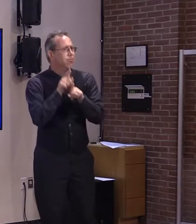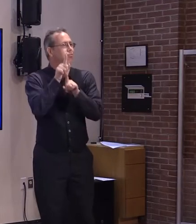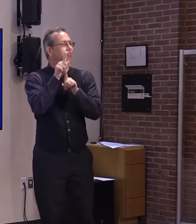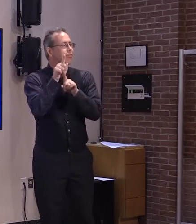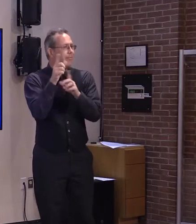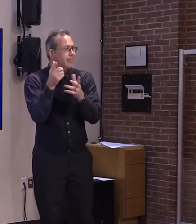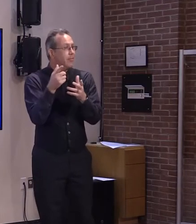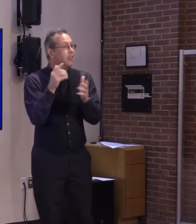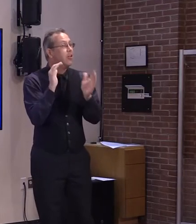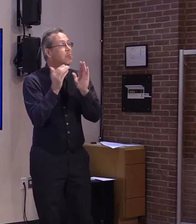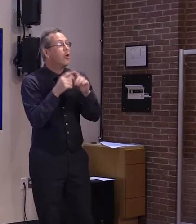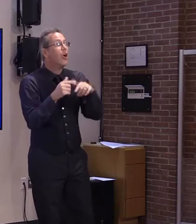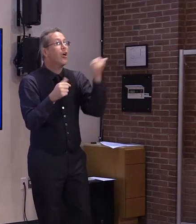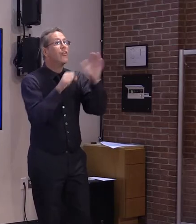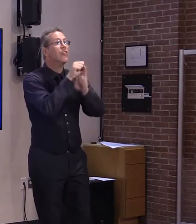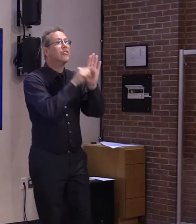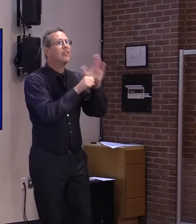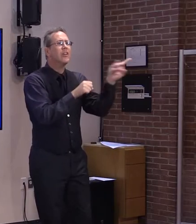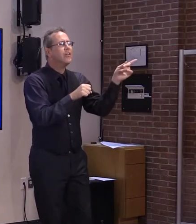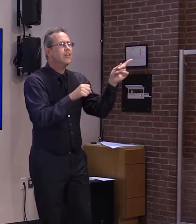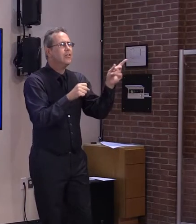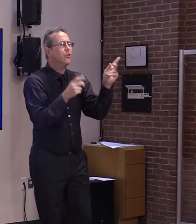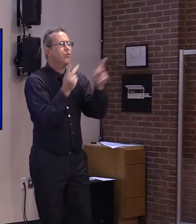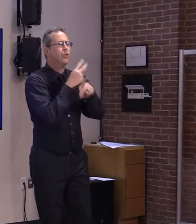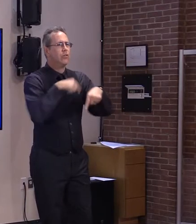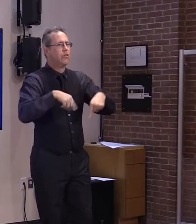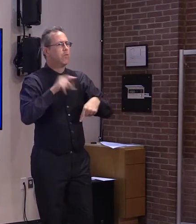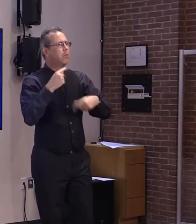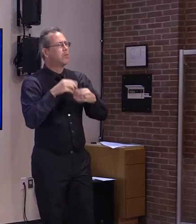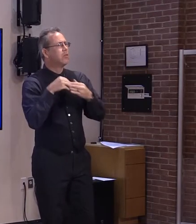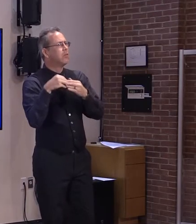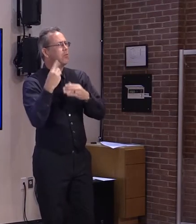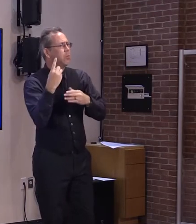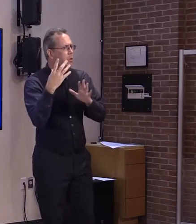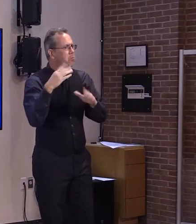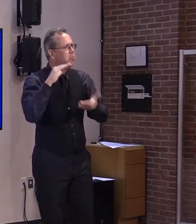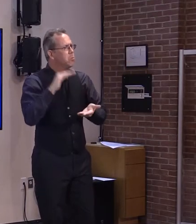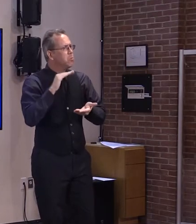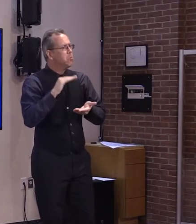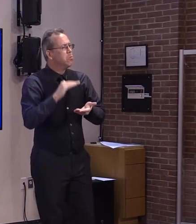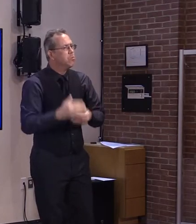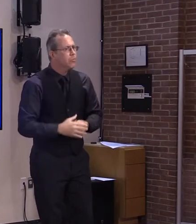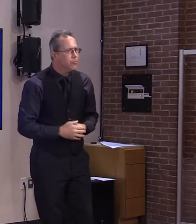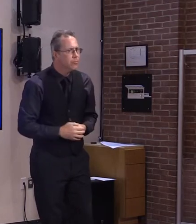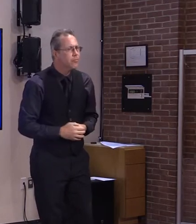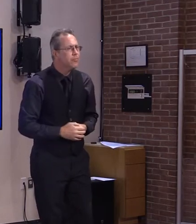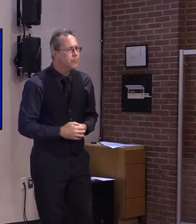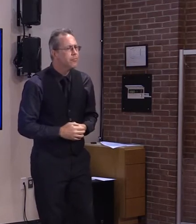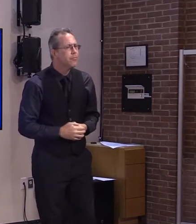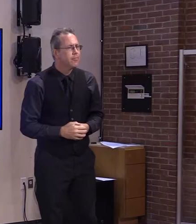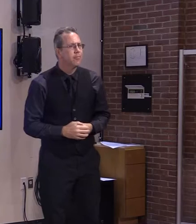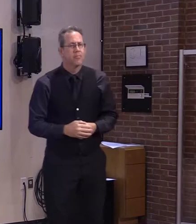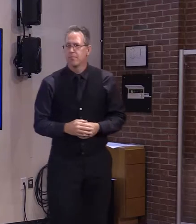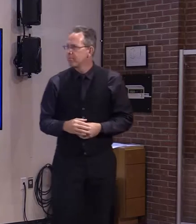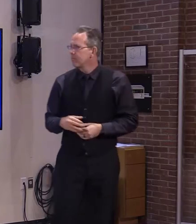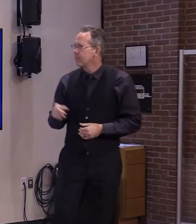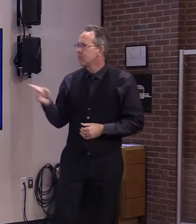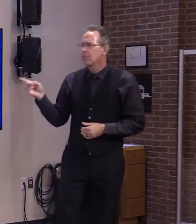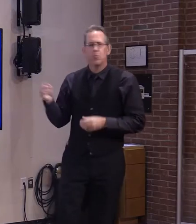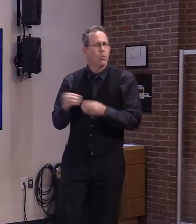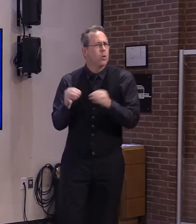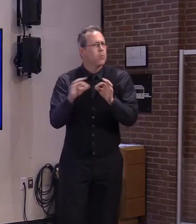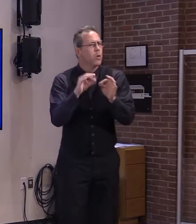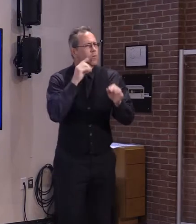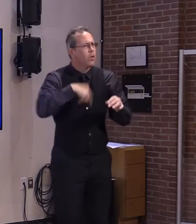the country at this moment and throughout the entire pandemic. But most importantly on this metric is that 80% of those who are in